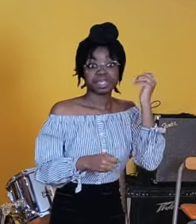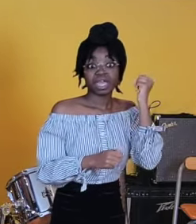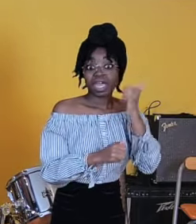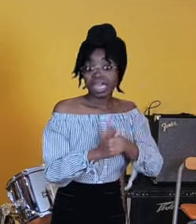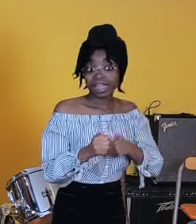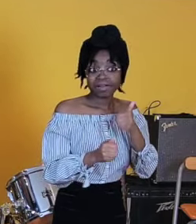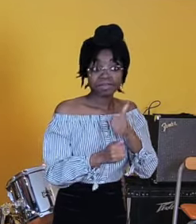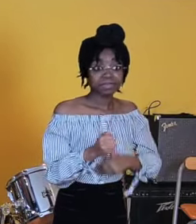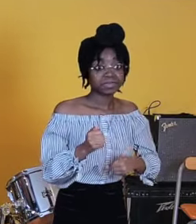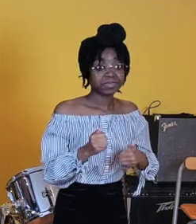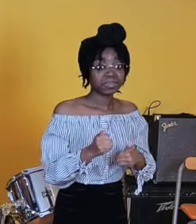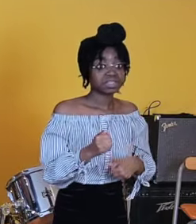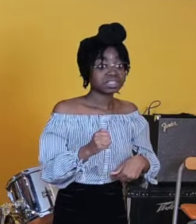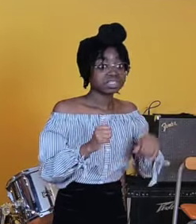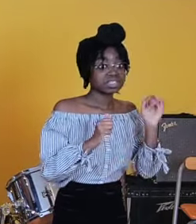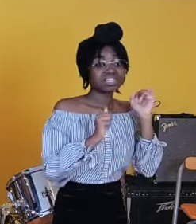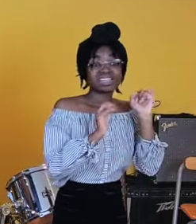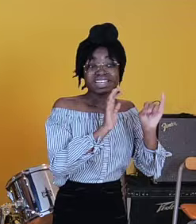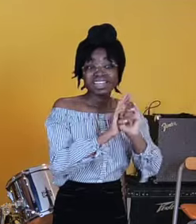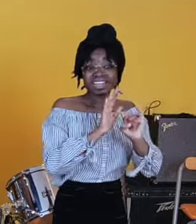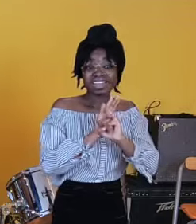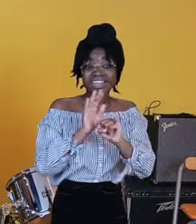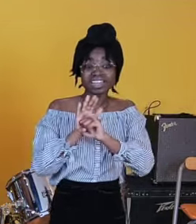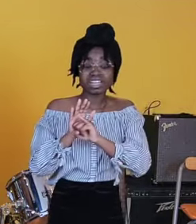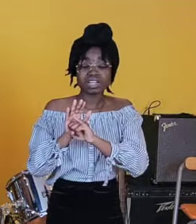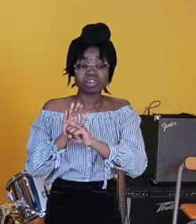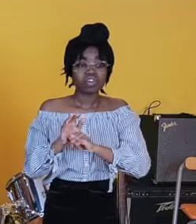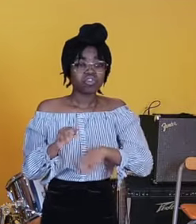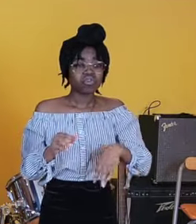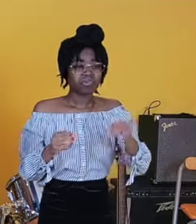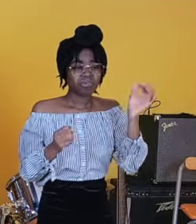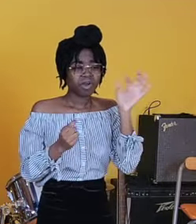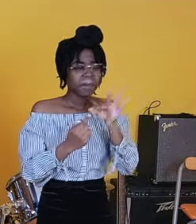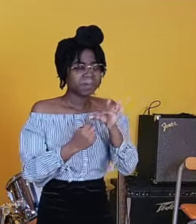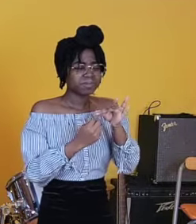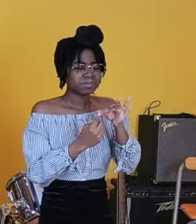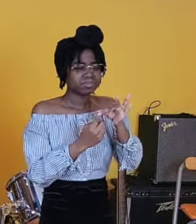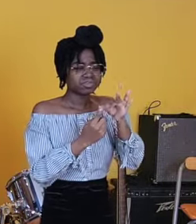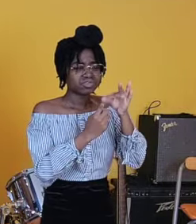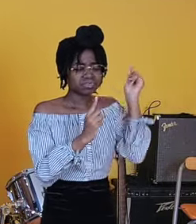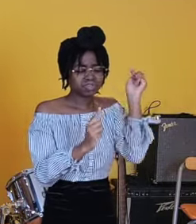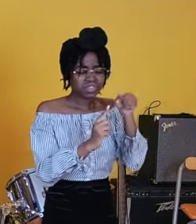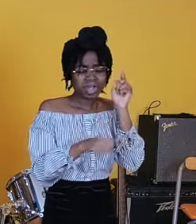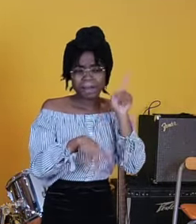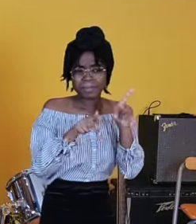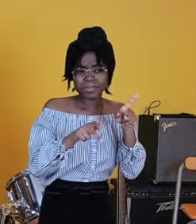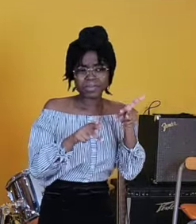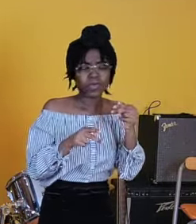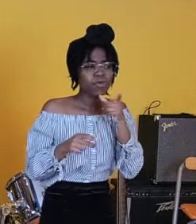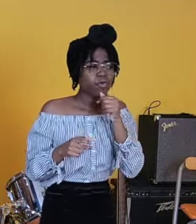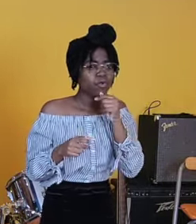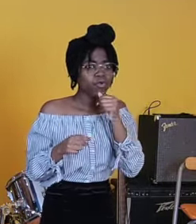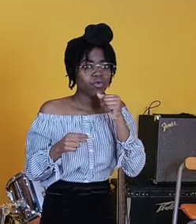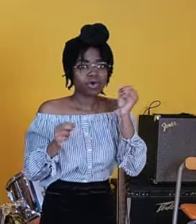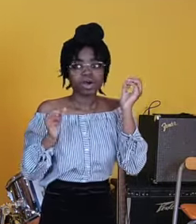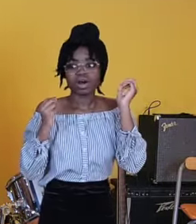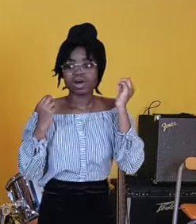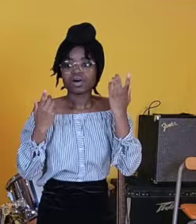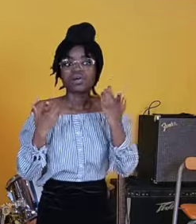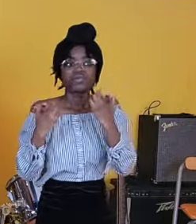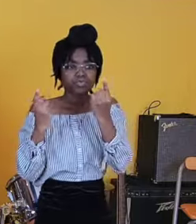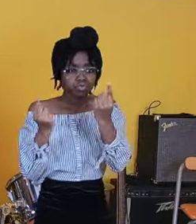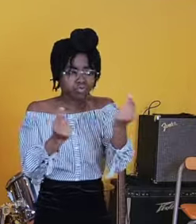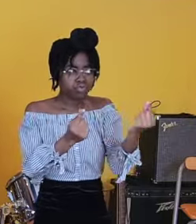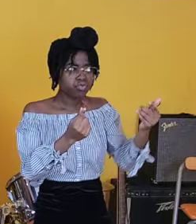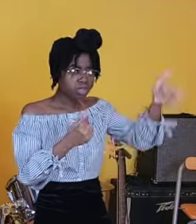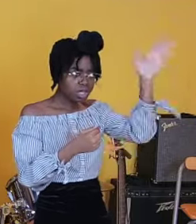these individuals who performed great exploits. They did great exploits because they trusted in the Lord, because they surrendered to God,